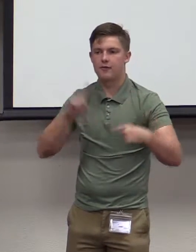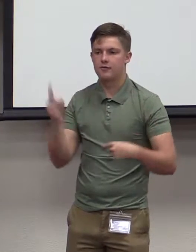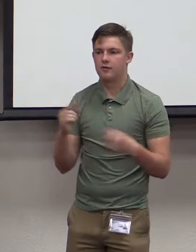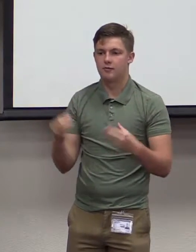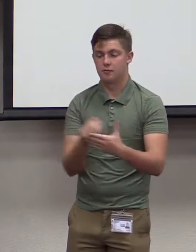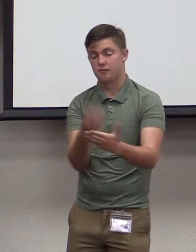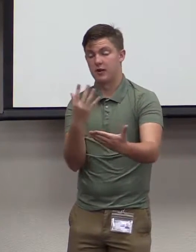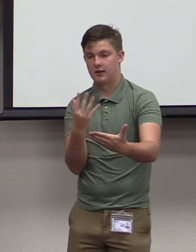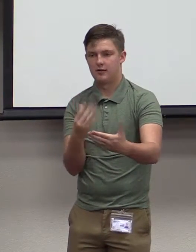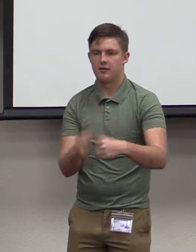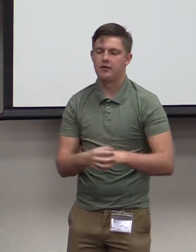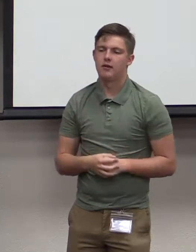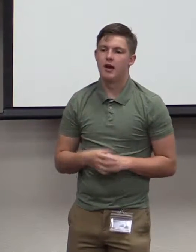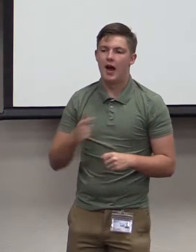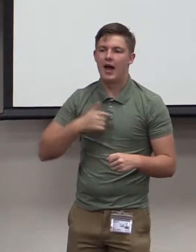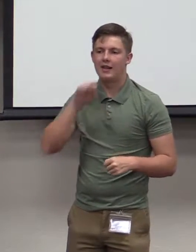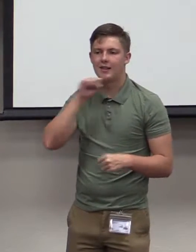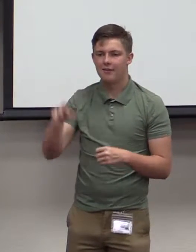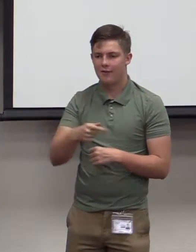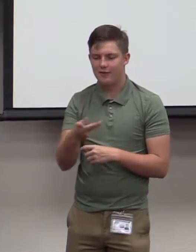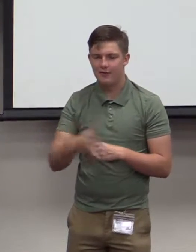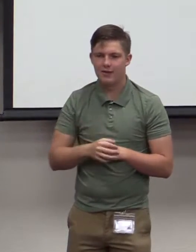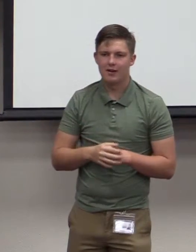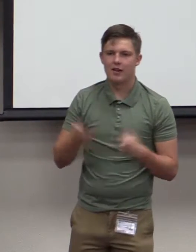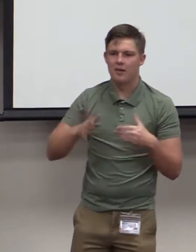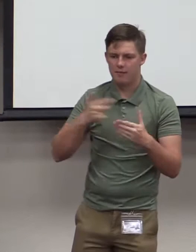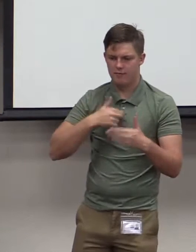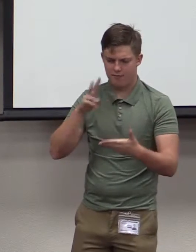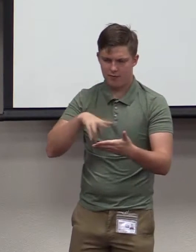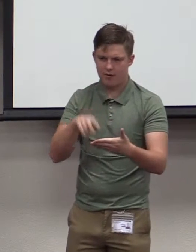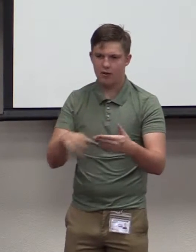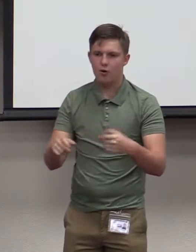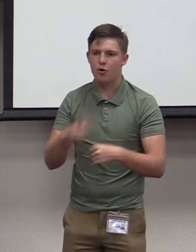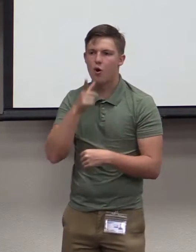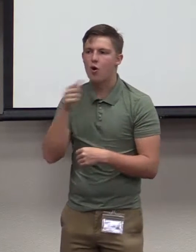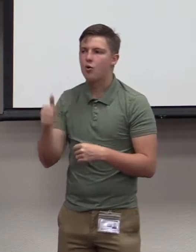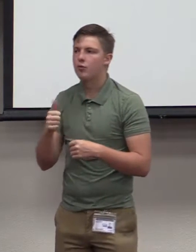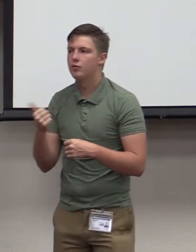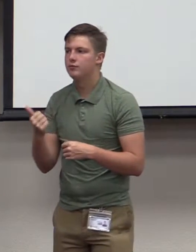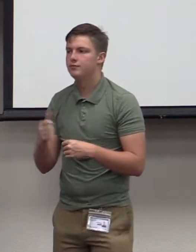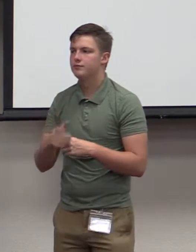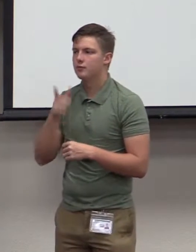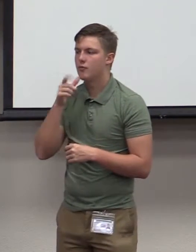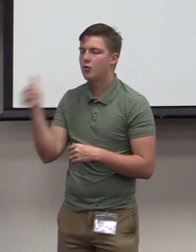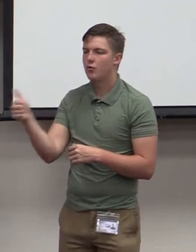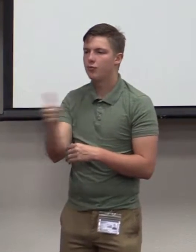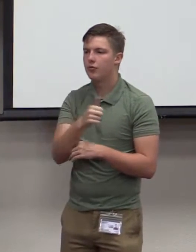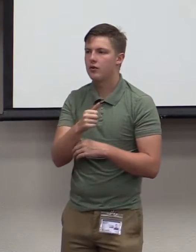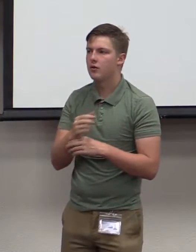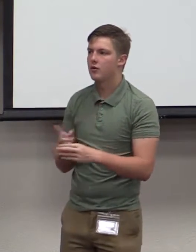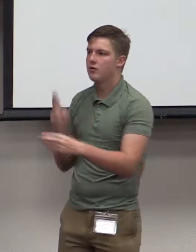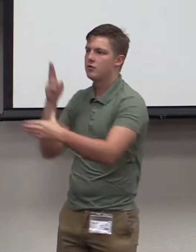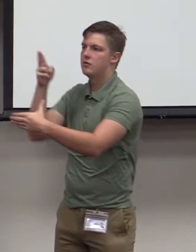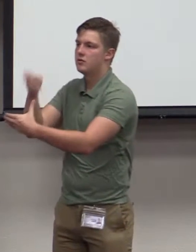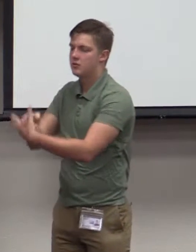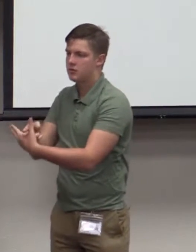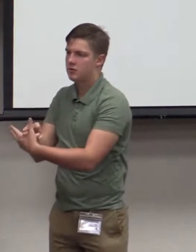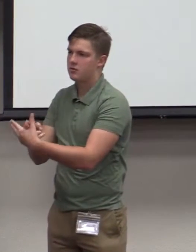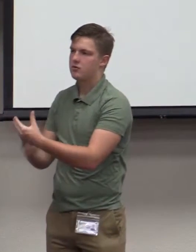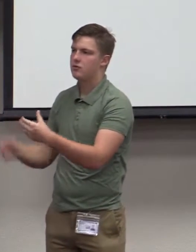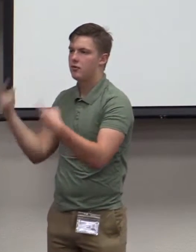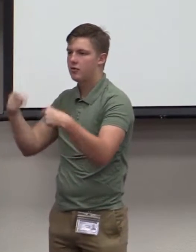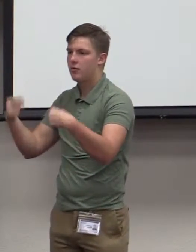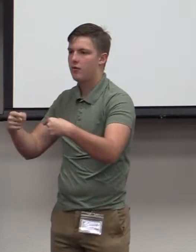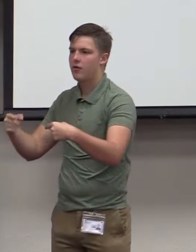out. This one, I love a couple of them. Let me read just a couple of them. Whoever meddles in a quarrel, not his own, is like one who takes a passing dog by the